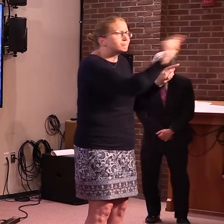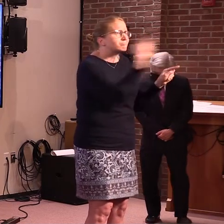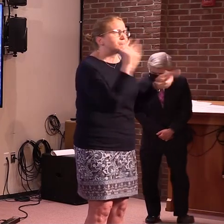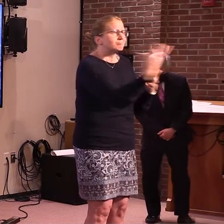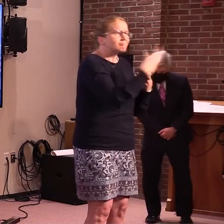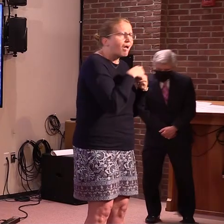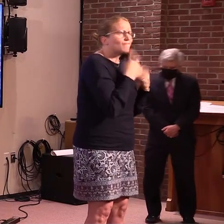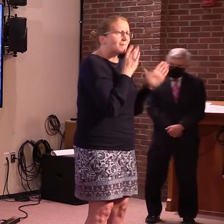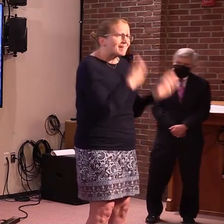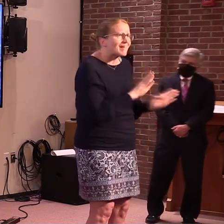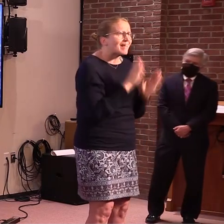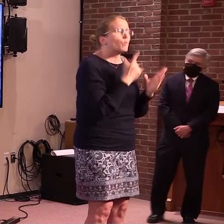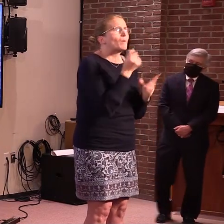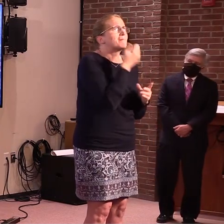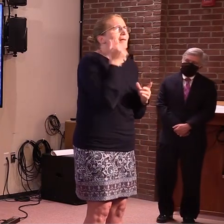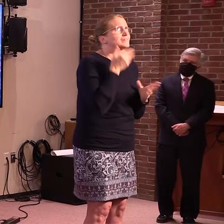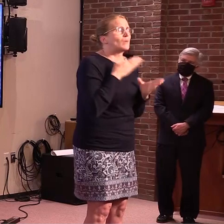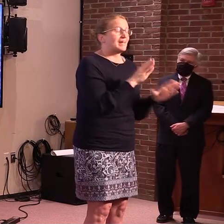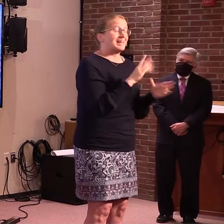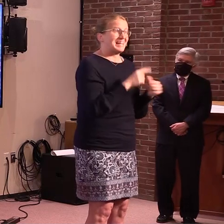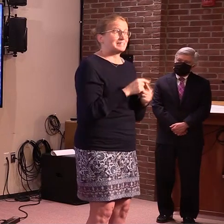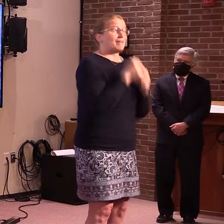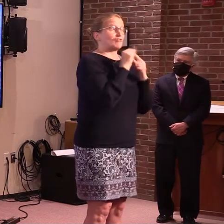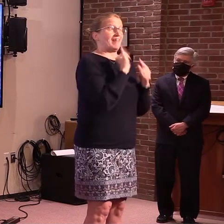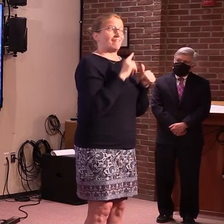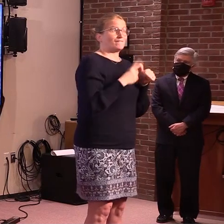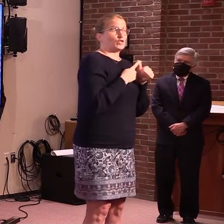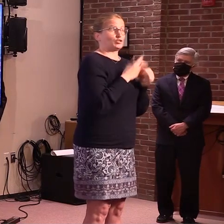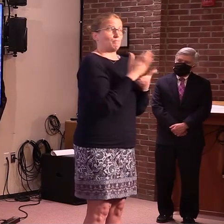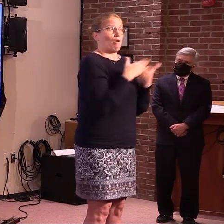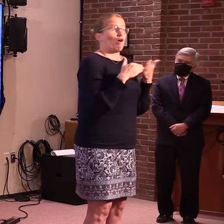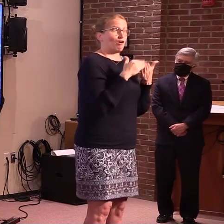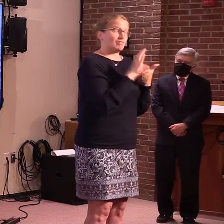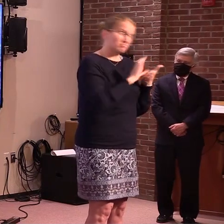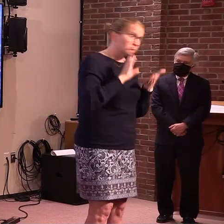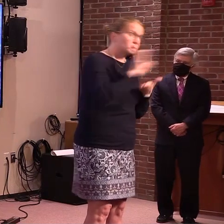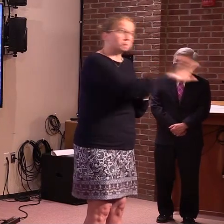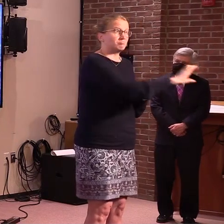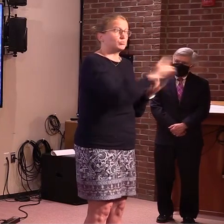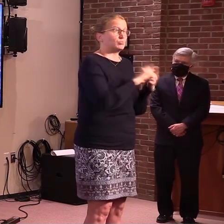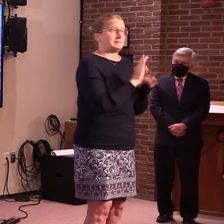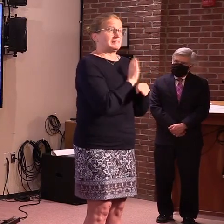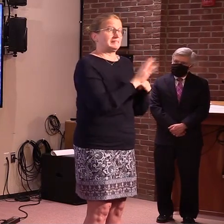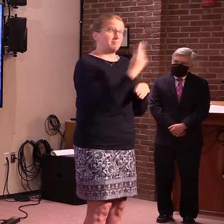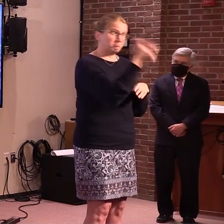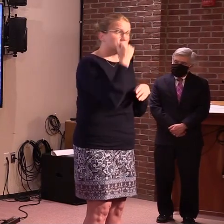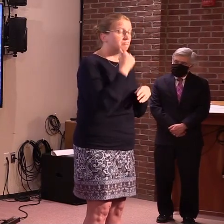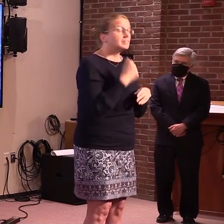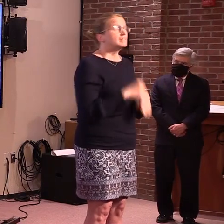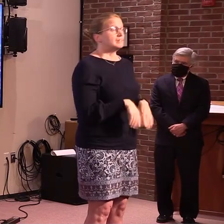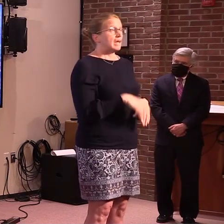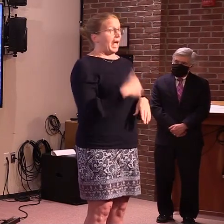specifically phase one of the $410 million plan. Very well vetted from my standpoint, and very